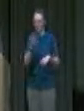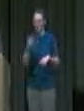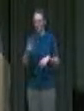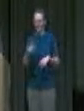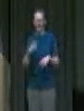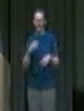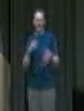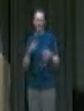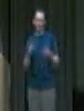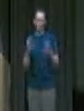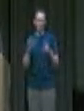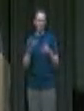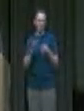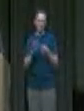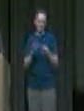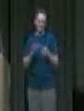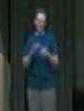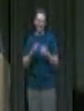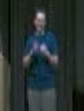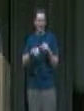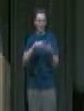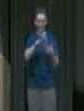that project interacts with this one.